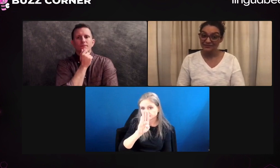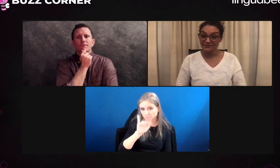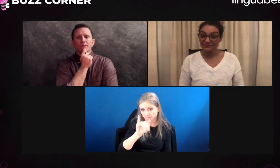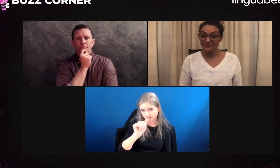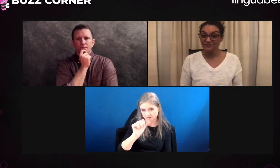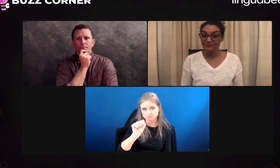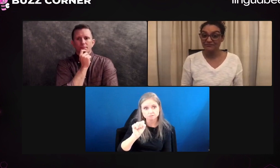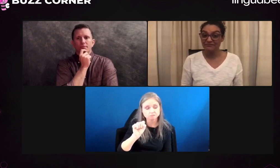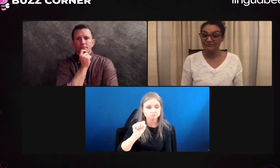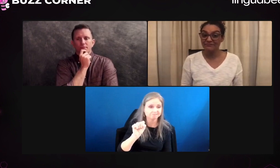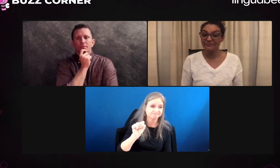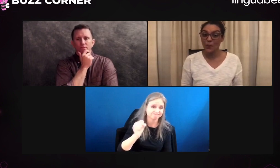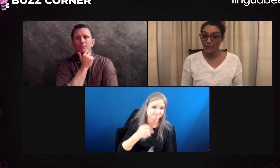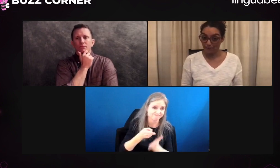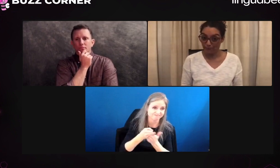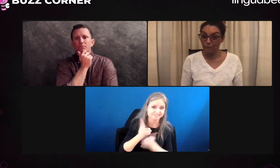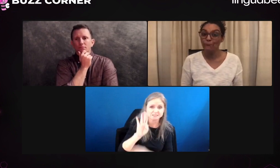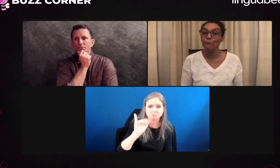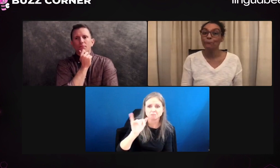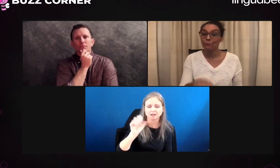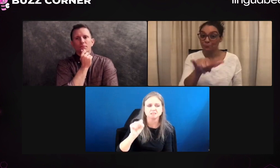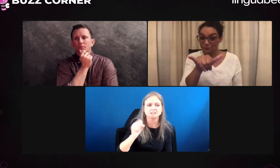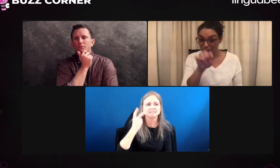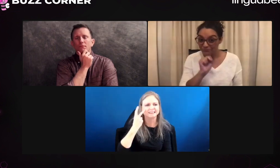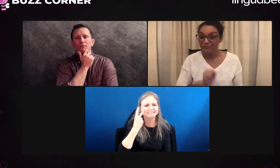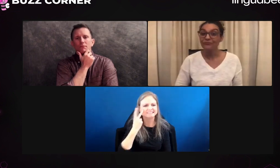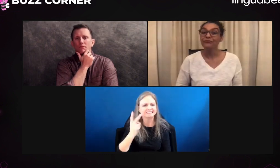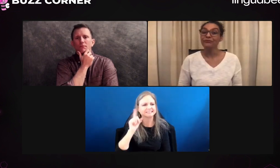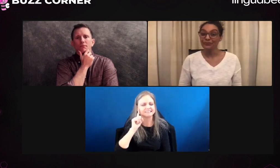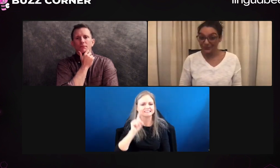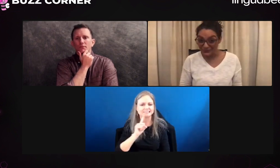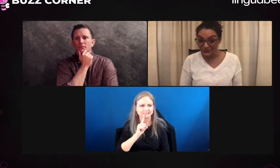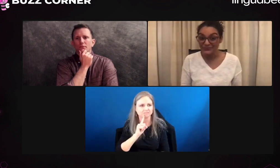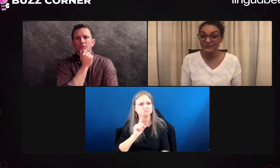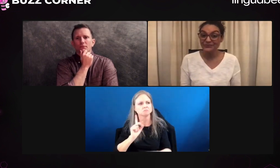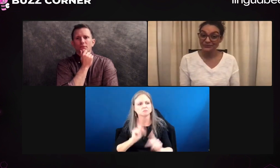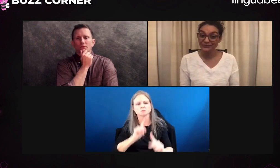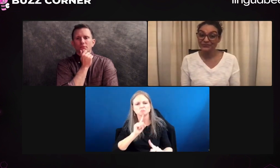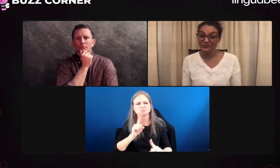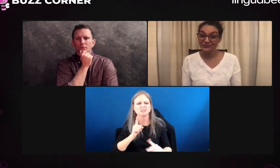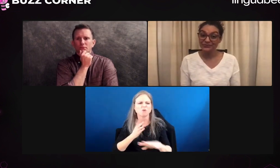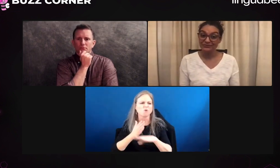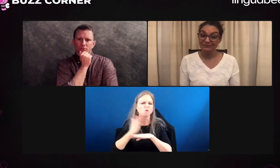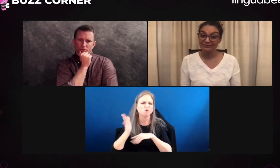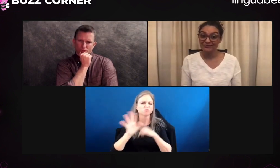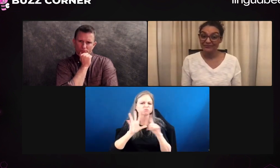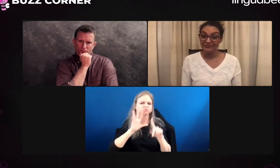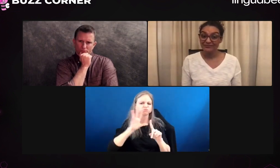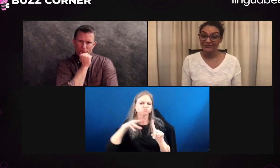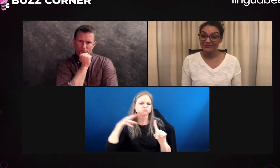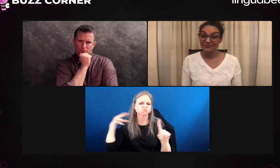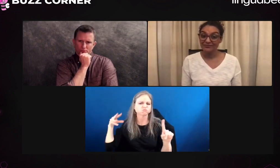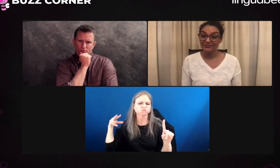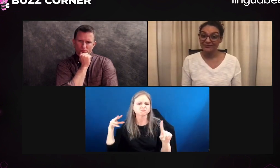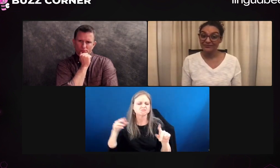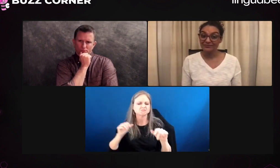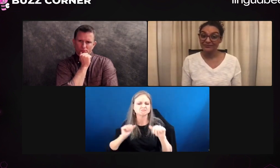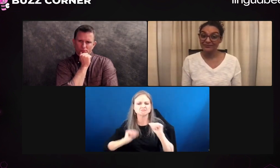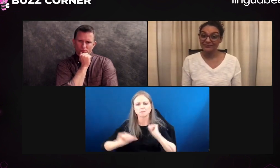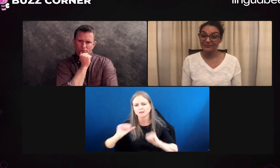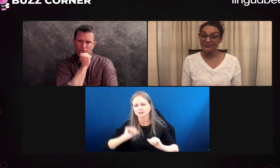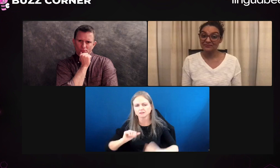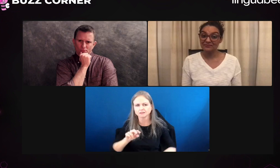And that within itself is bias, right? It is. Yes, it is. This particular